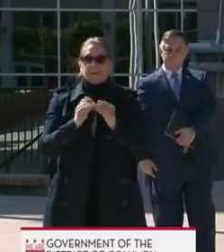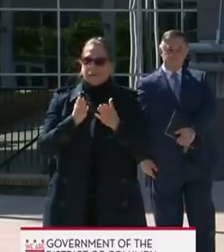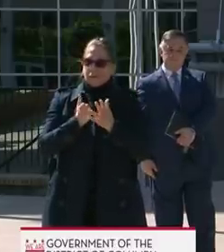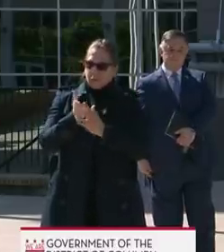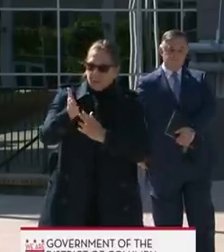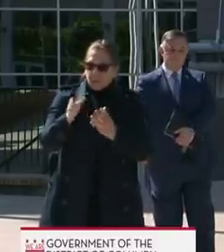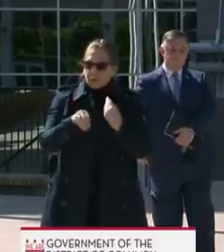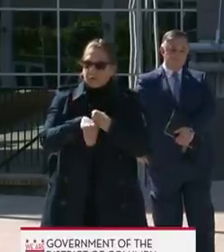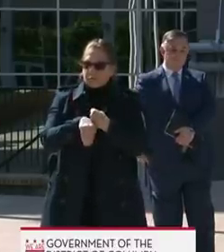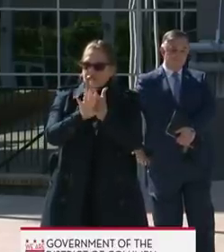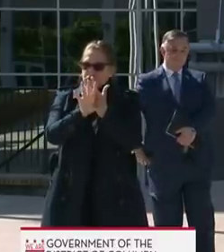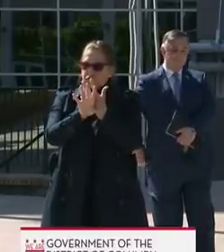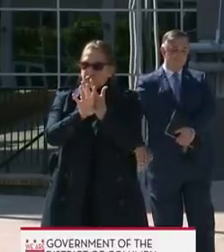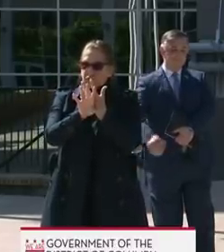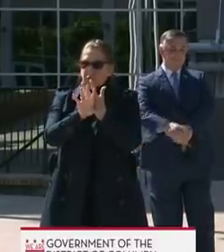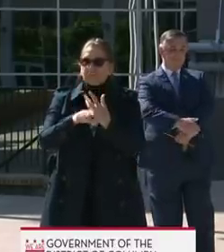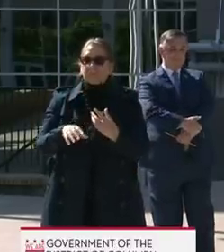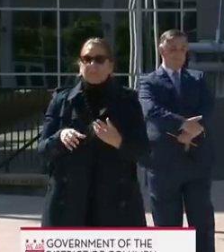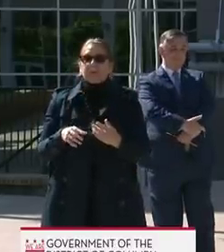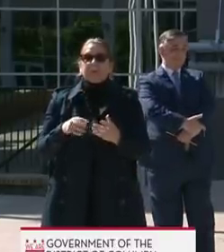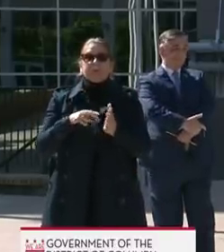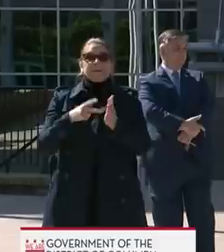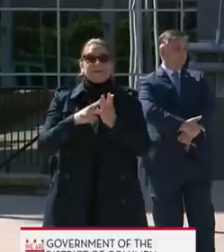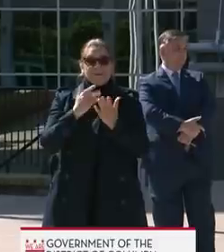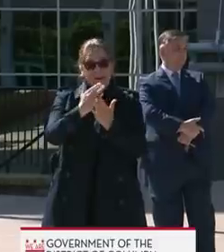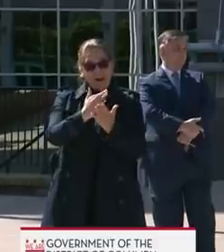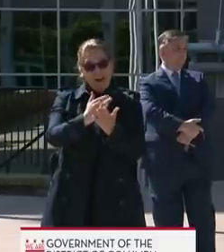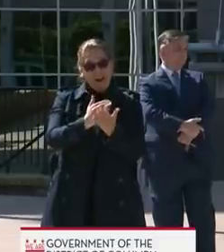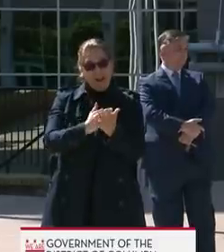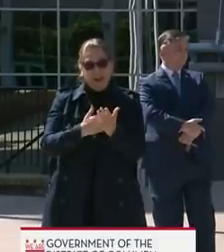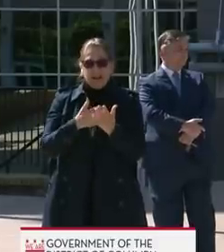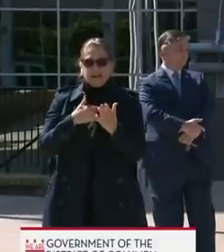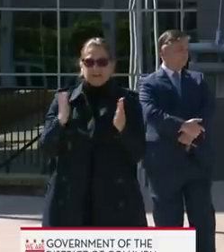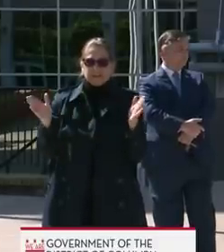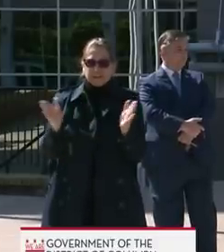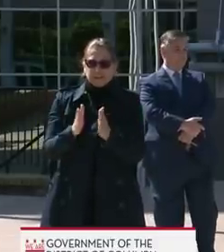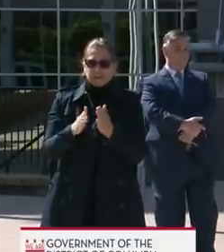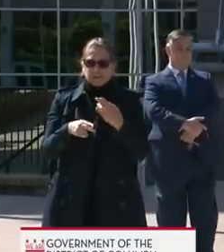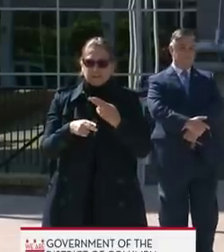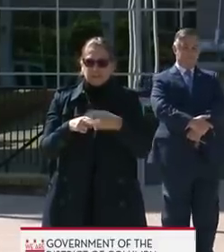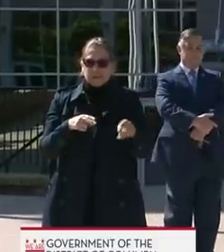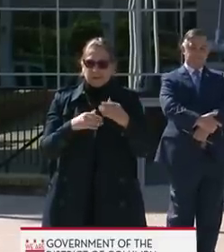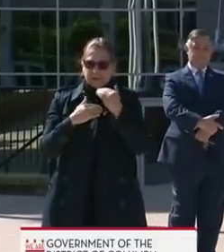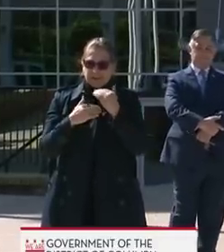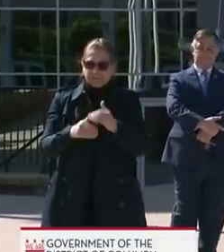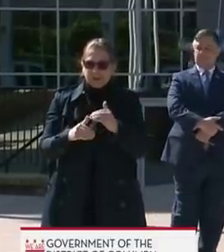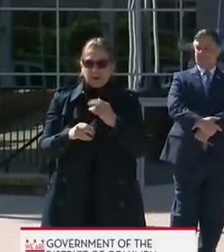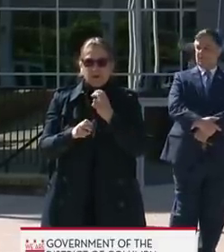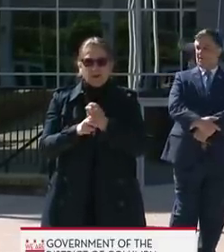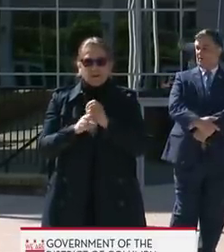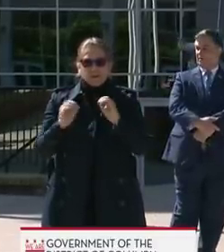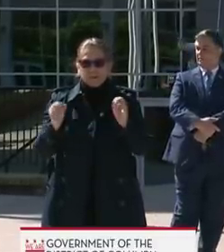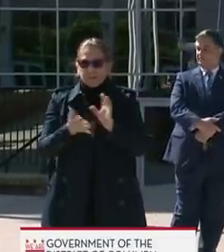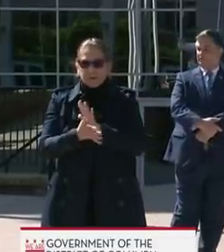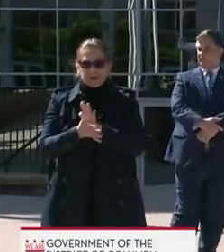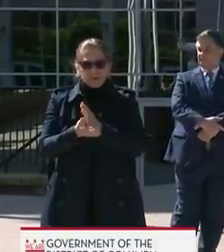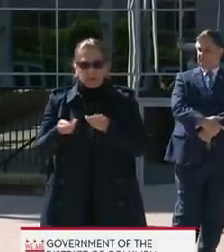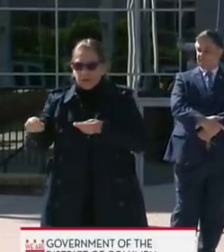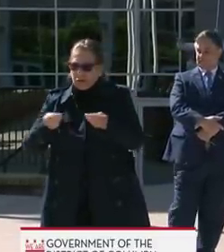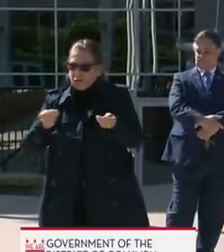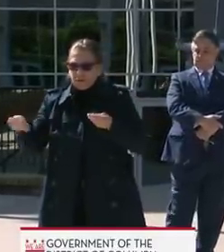for us to circulate items at the meeting, so documents to be considered tomorrow have to be filed